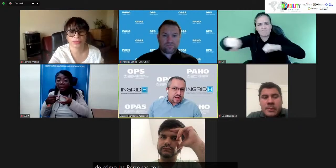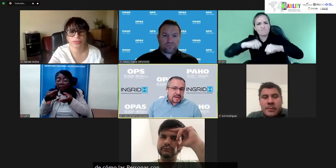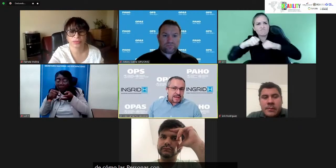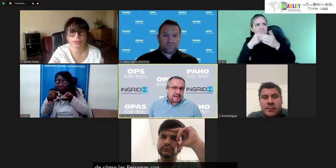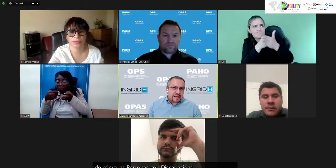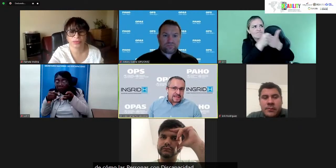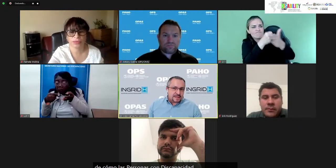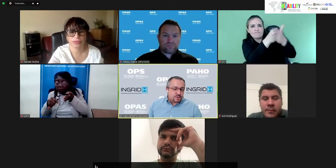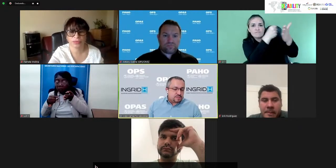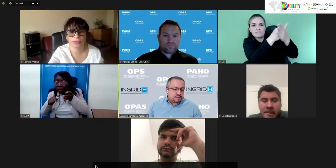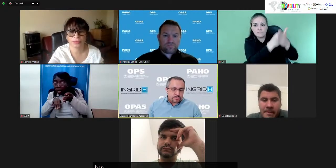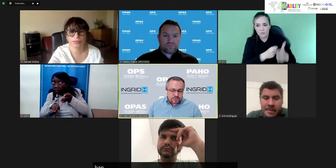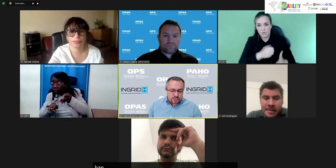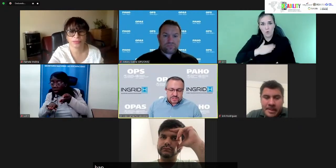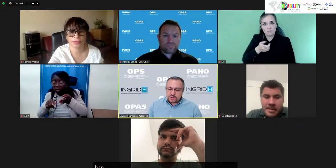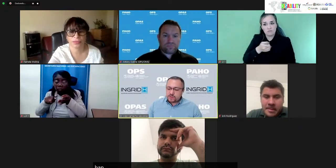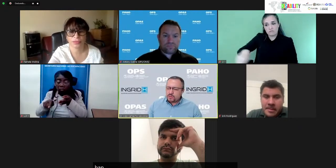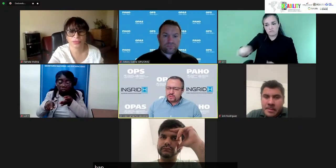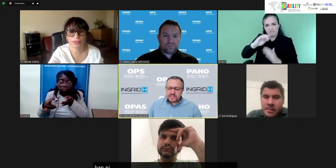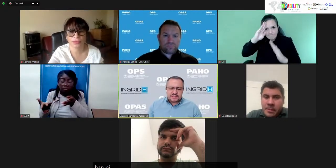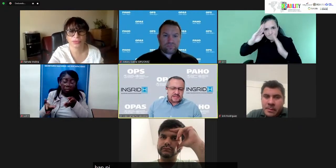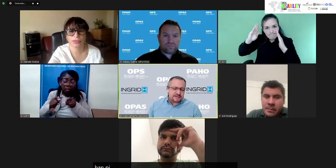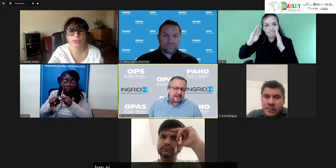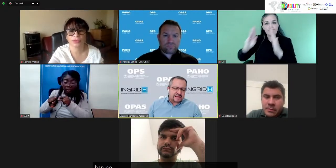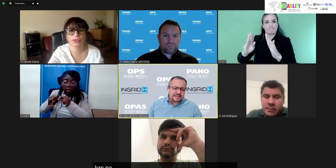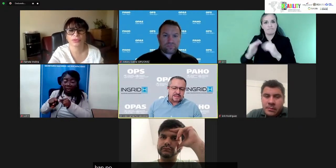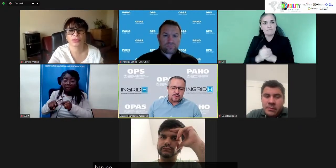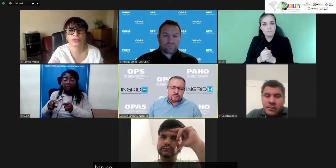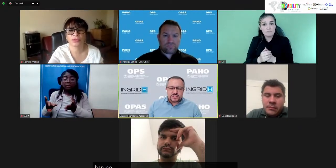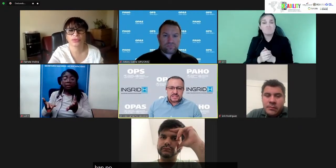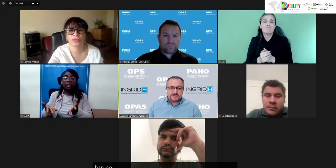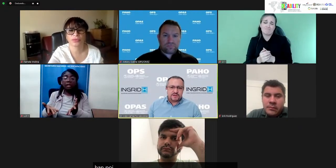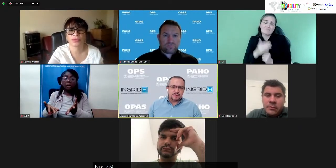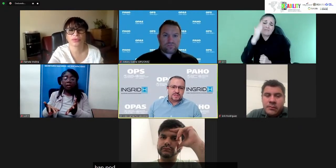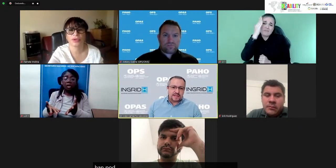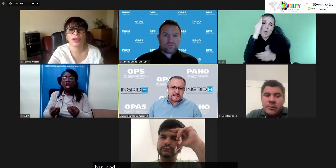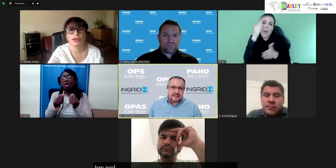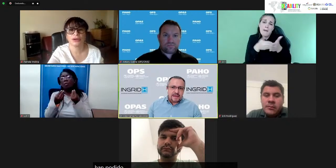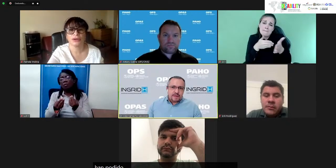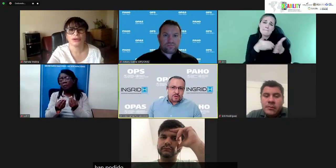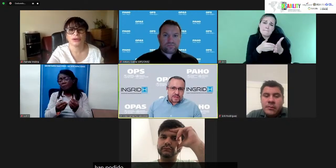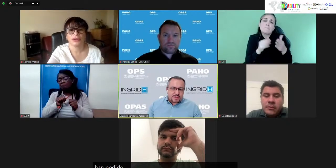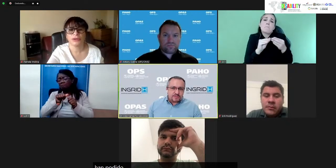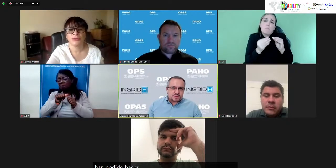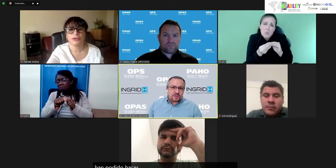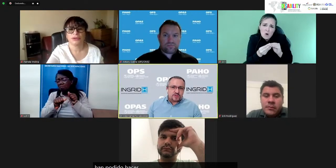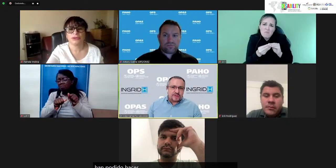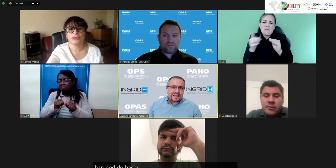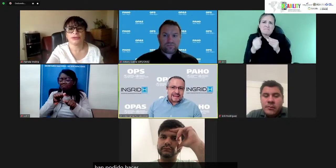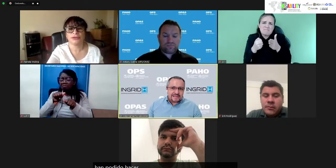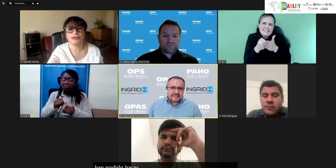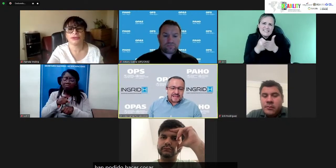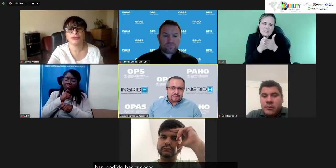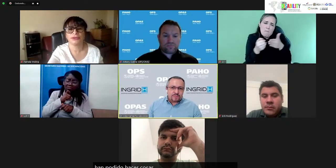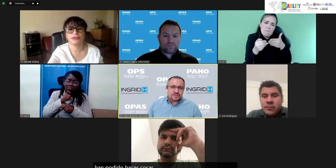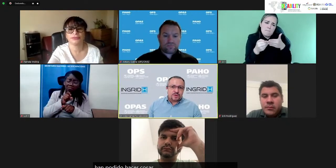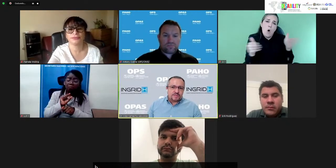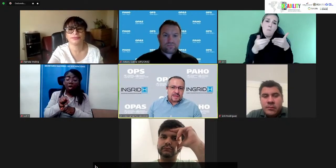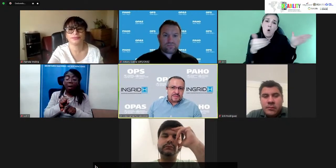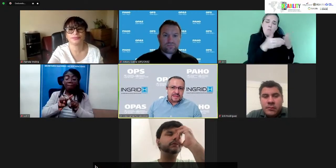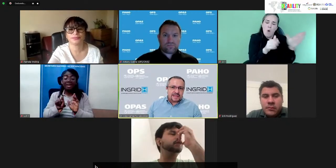not all need to warranty access to health of course with lots of barriers and difficulties but